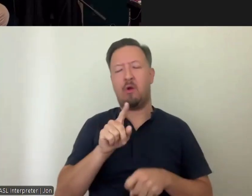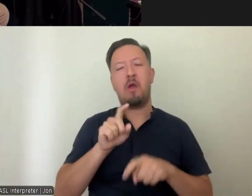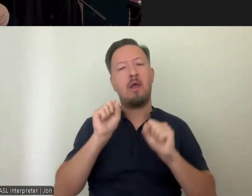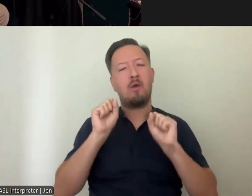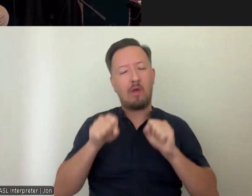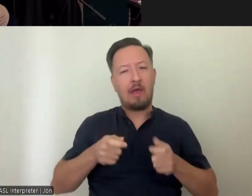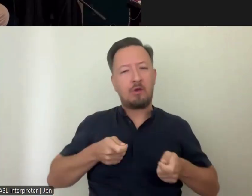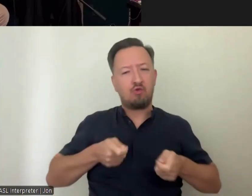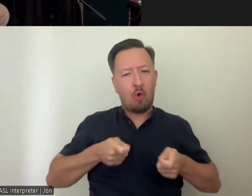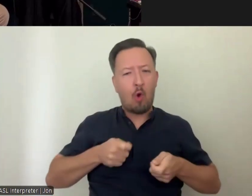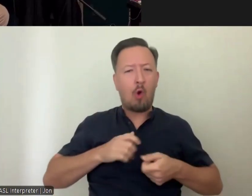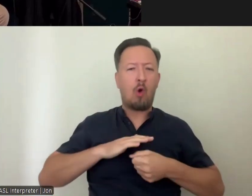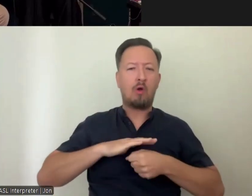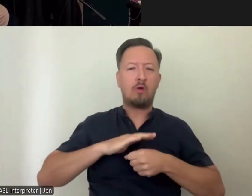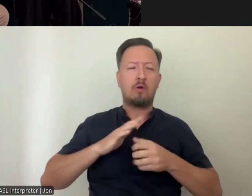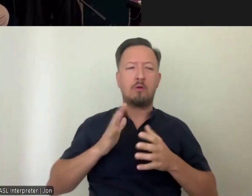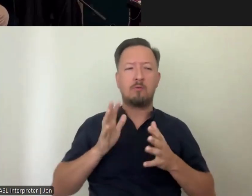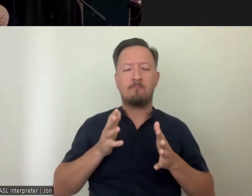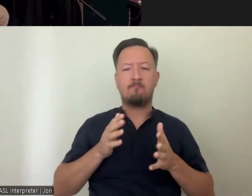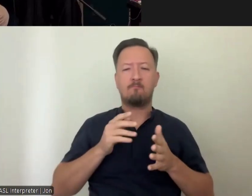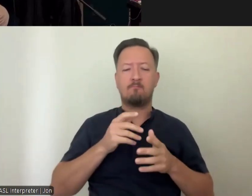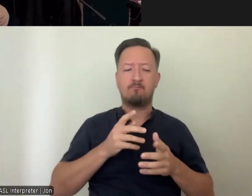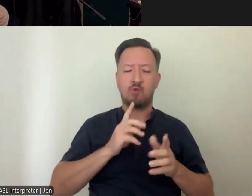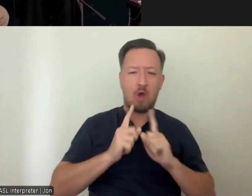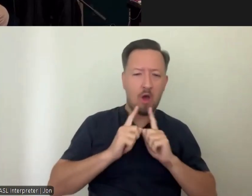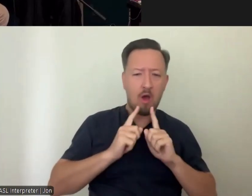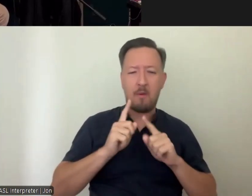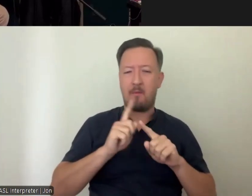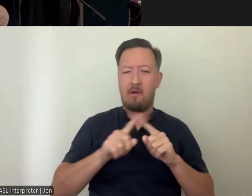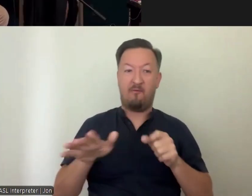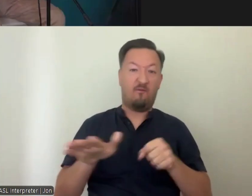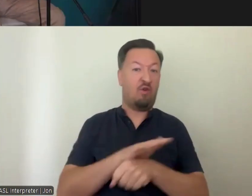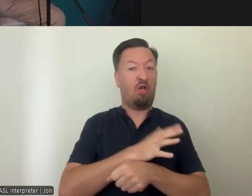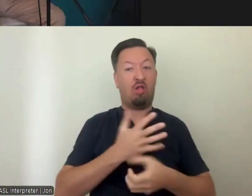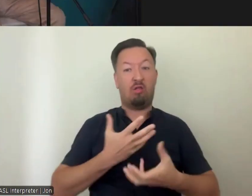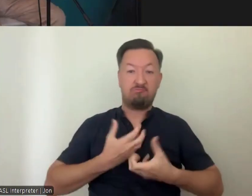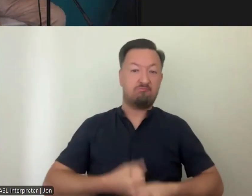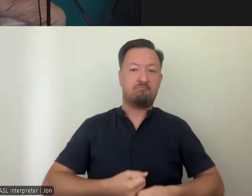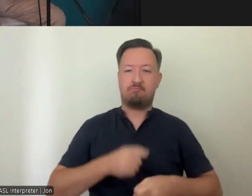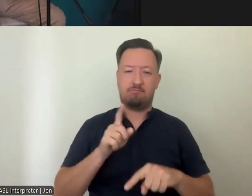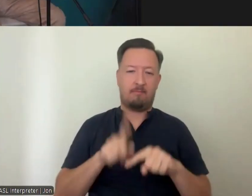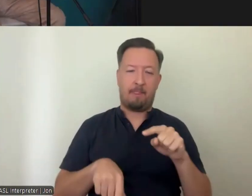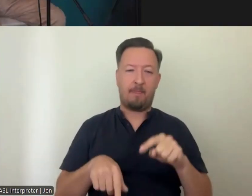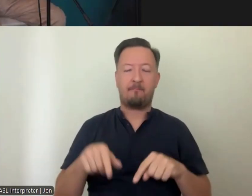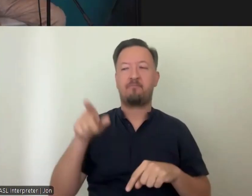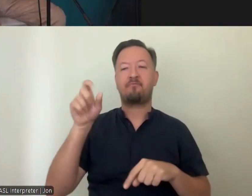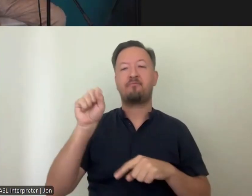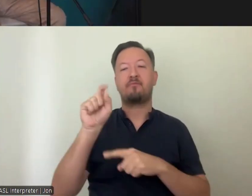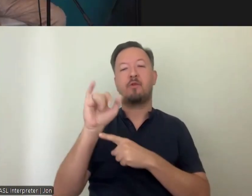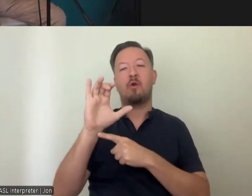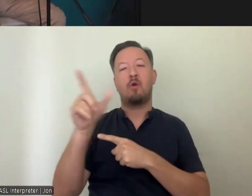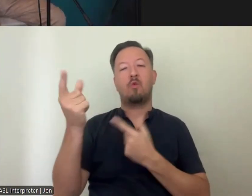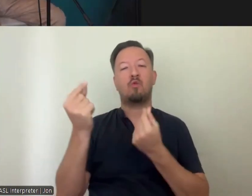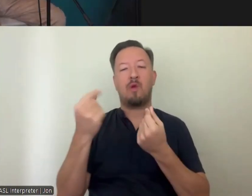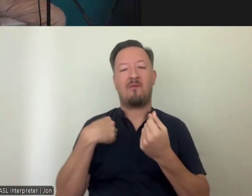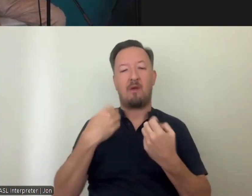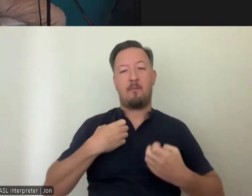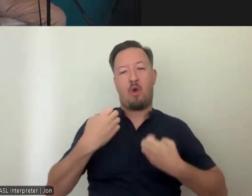them, but you cannot suppress them. But what the Stoics did was to separate emotions into two broad